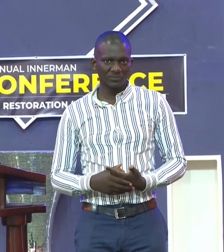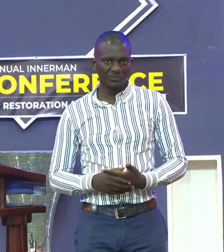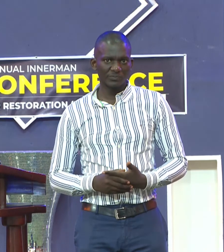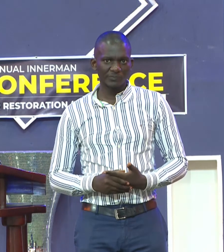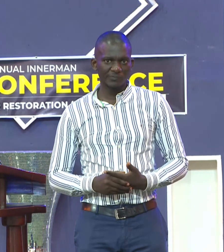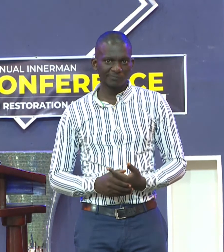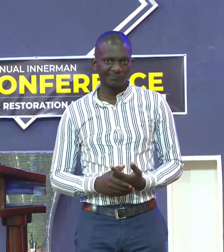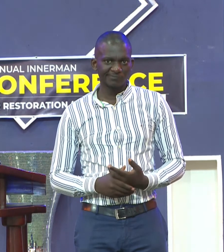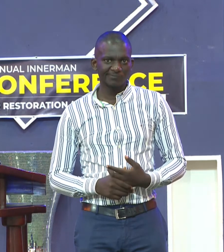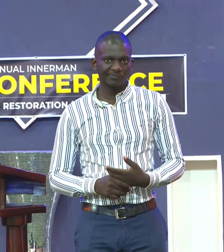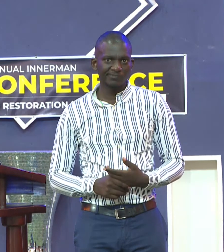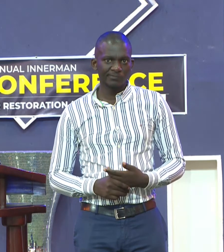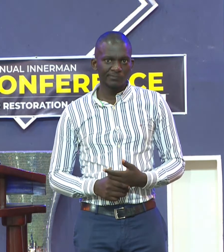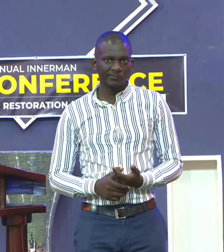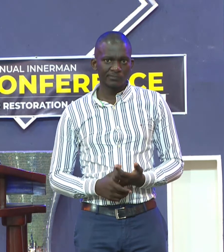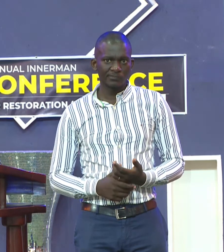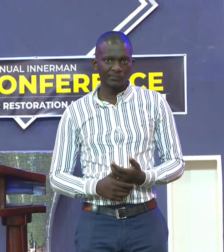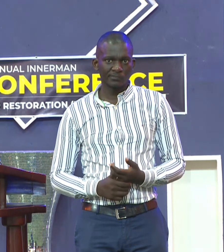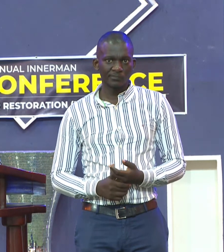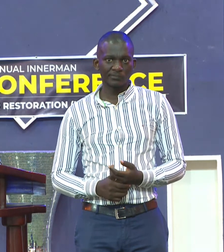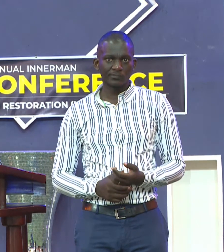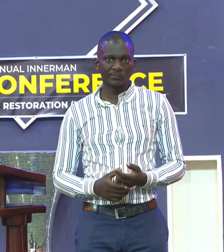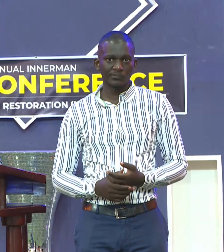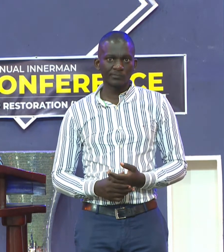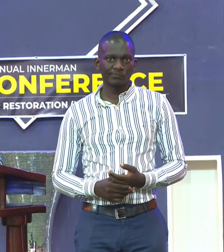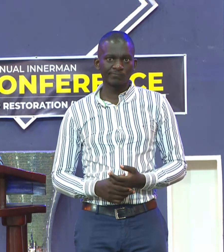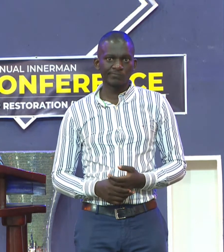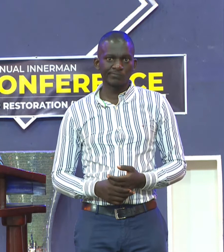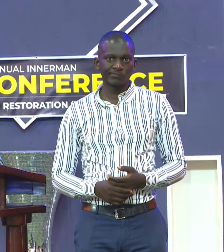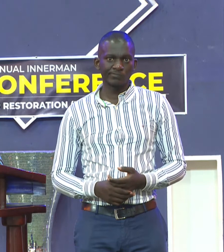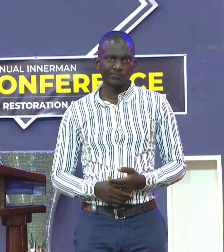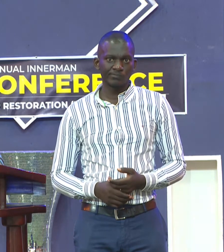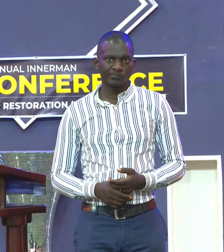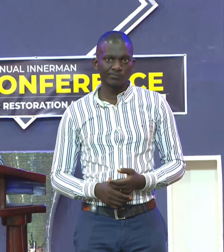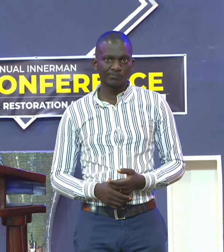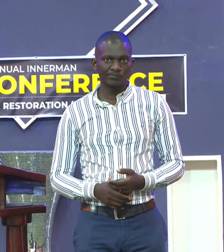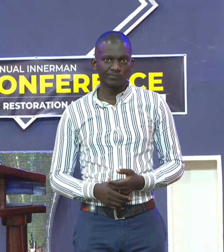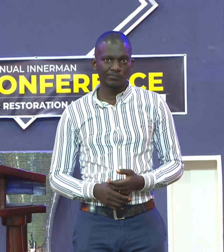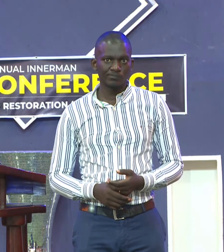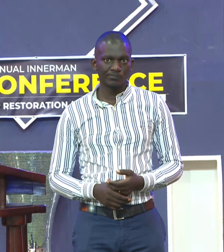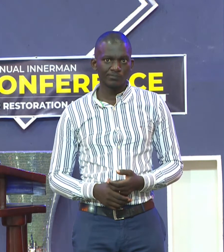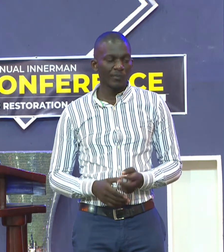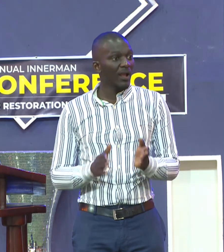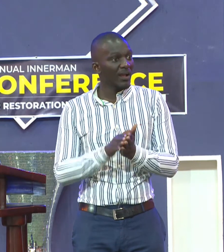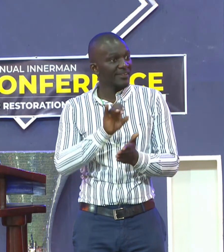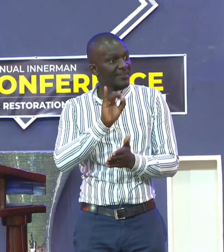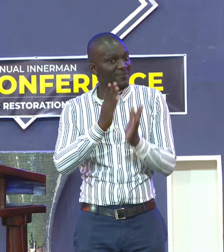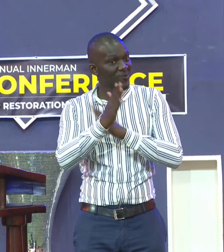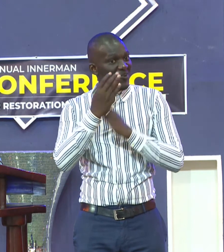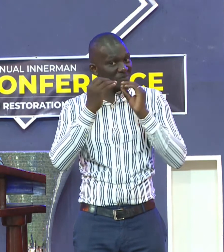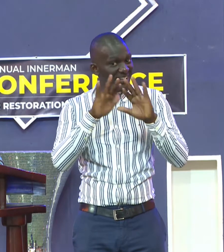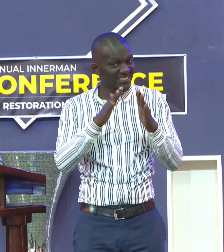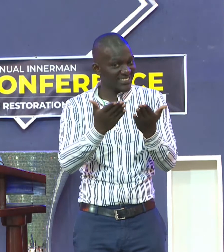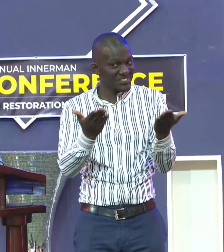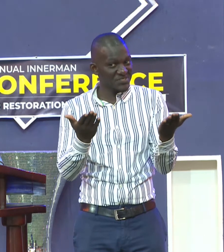your forefathers, the generation will turn around on you. And when the Lord